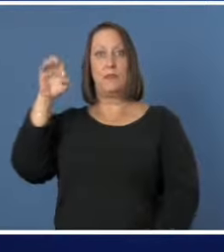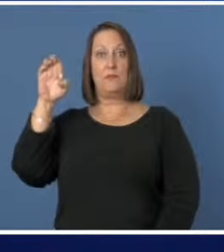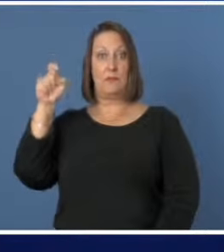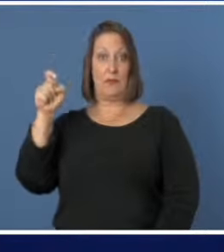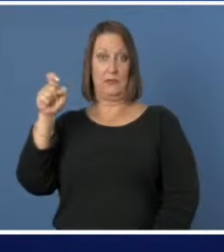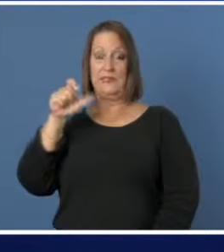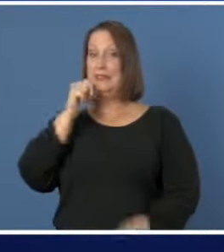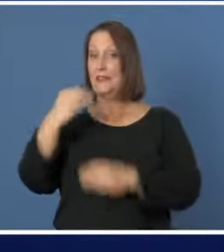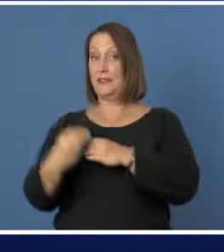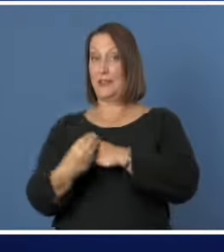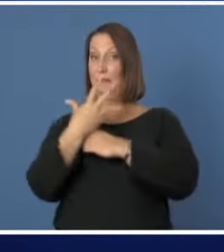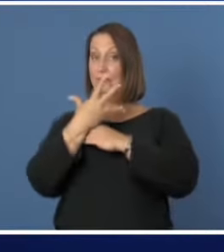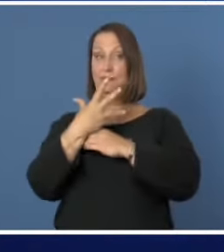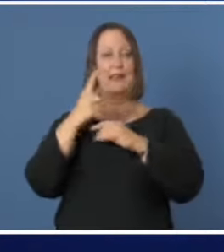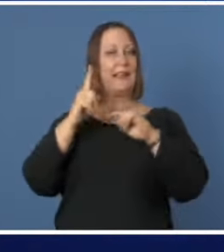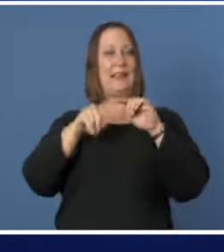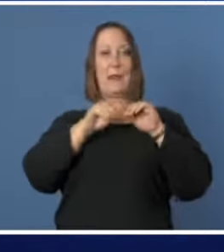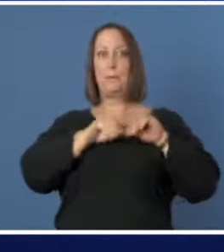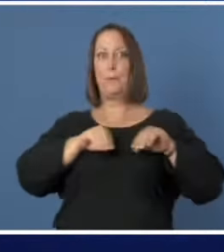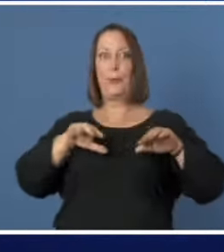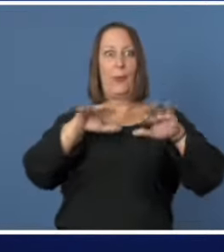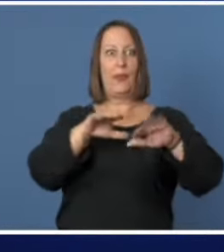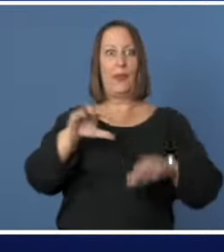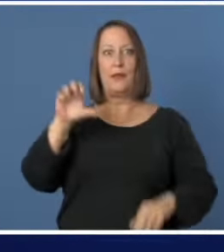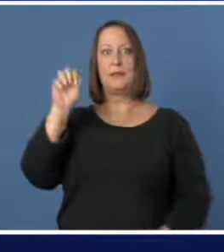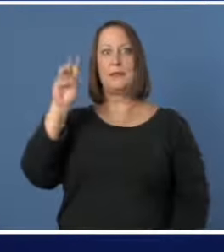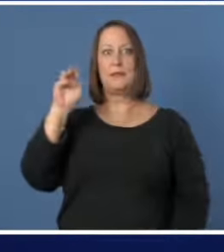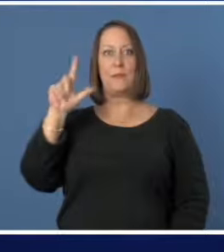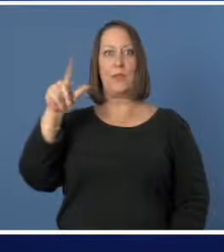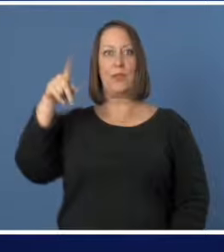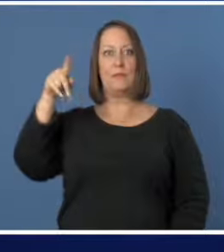spread or cause smallpox.